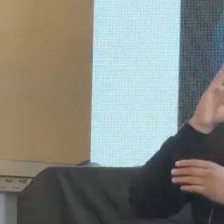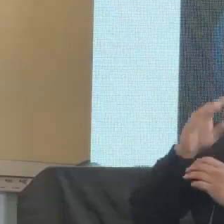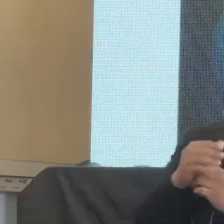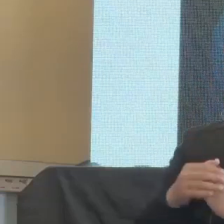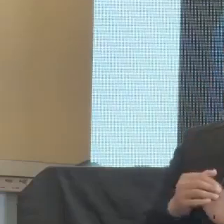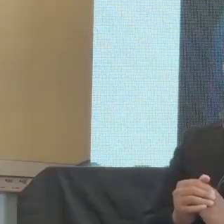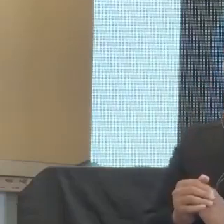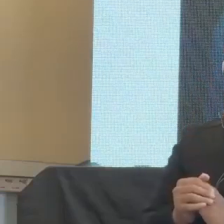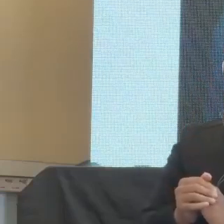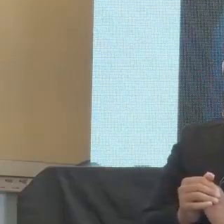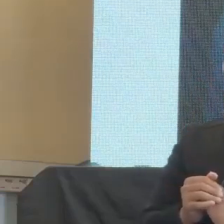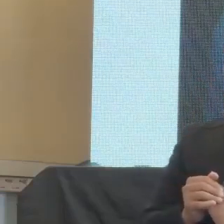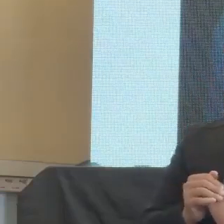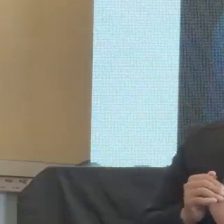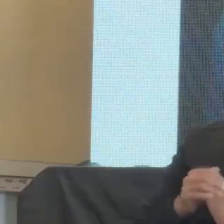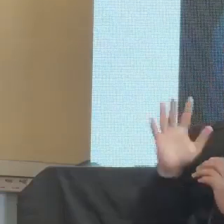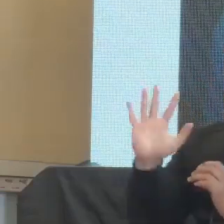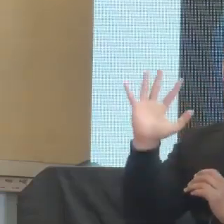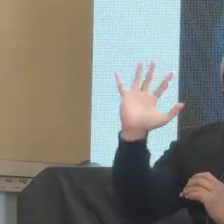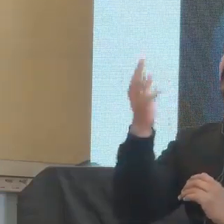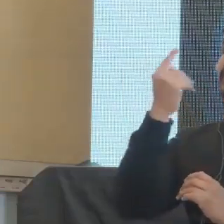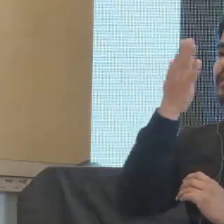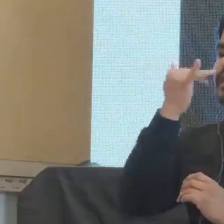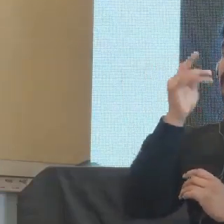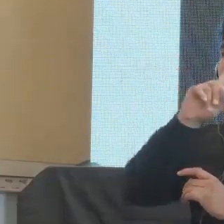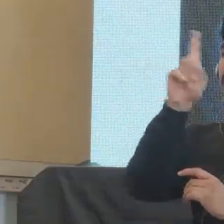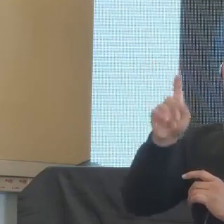So, why is the question of inclusion?